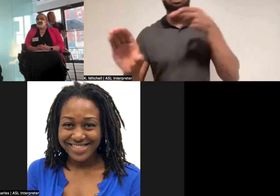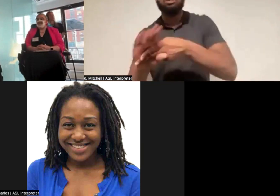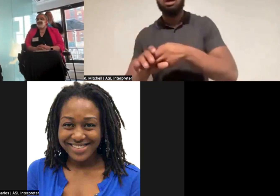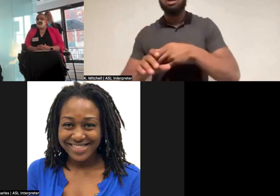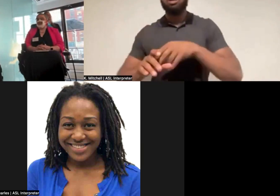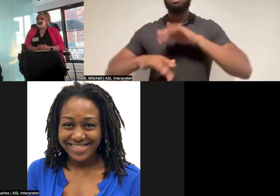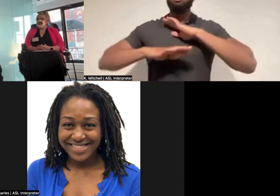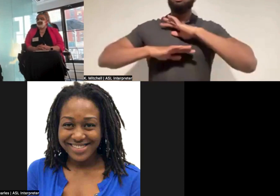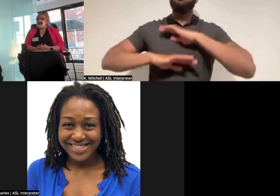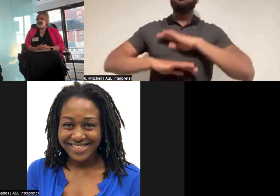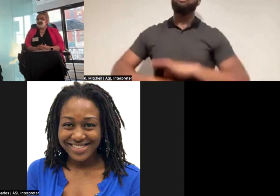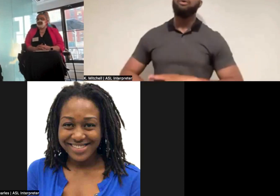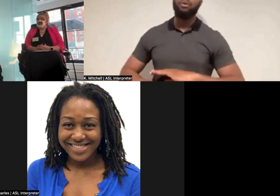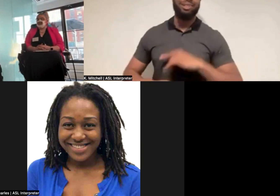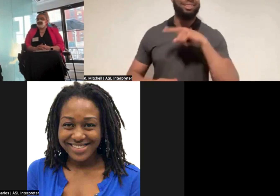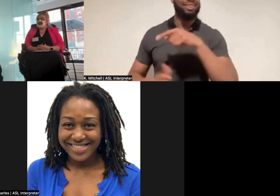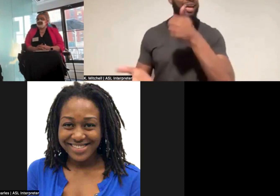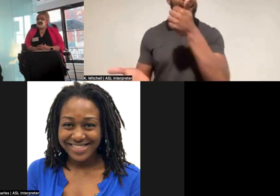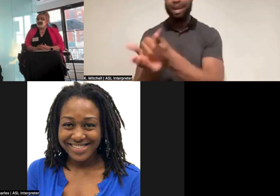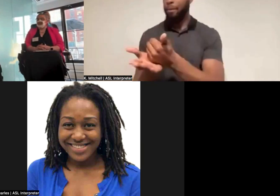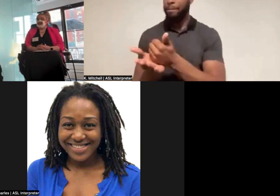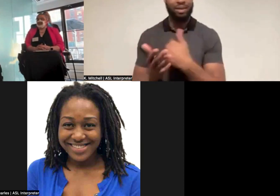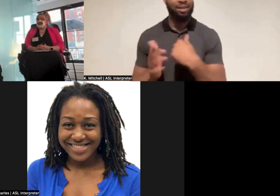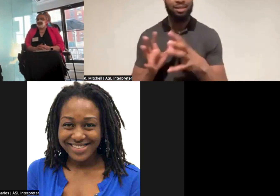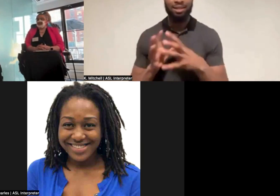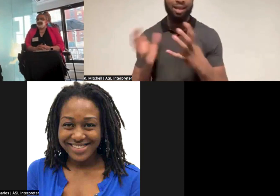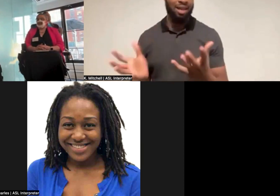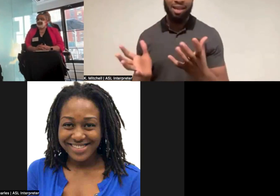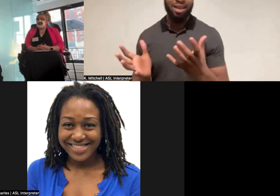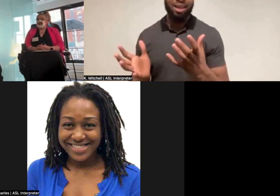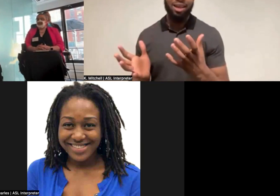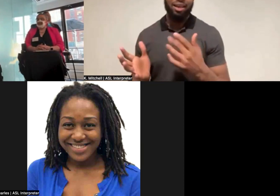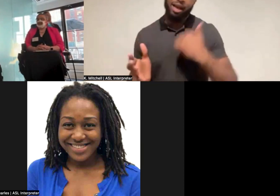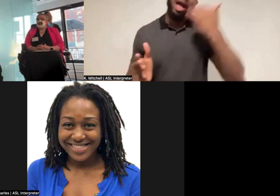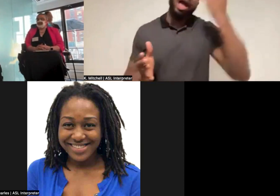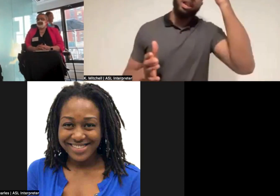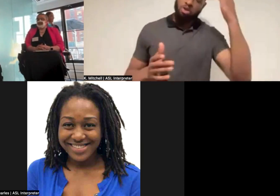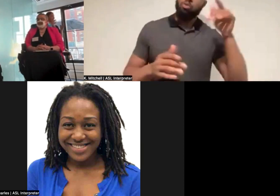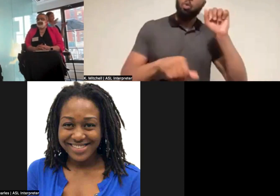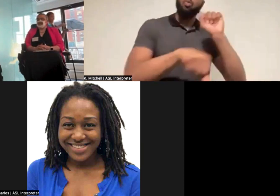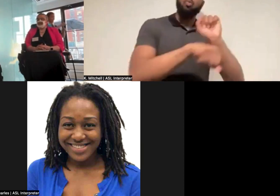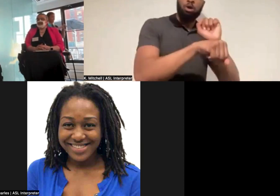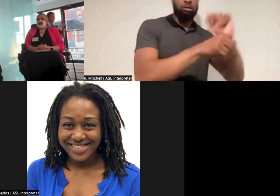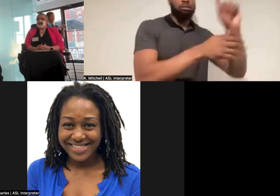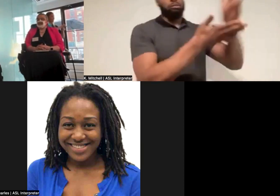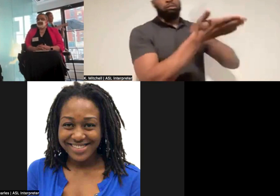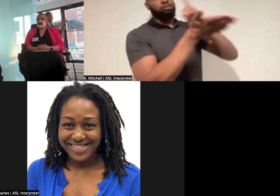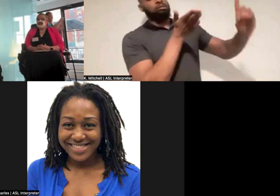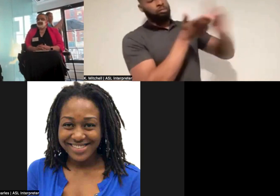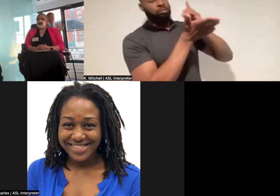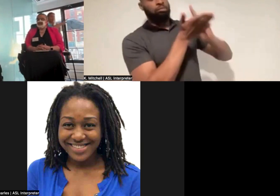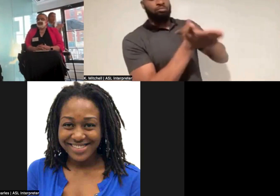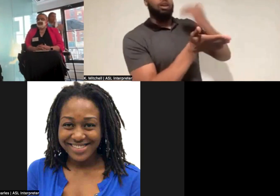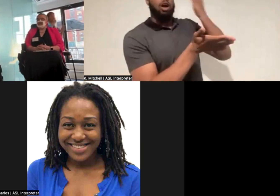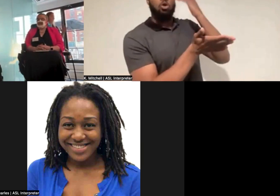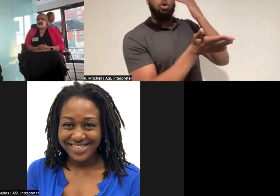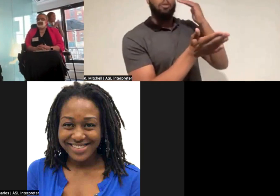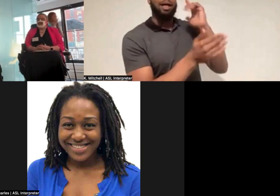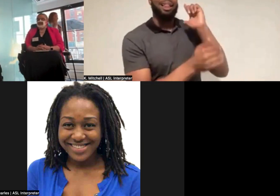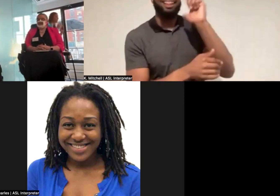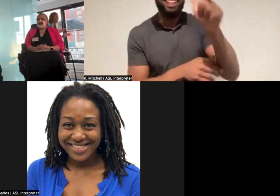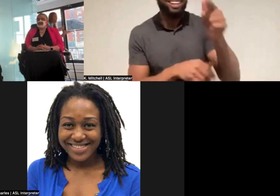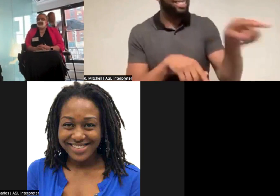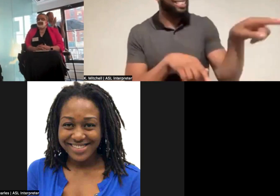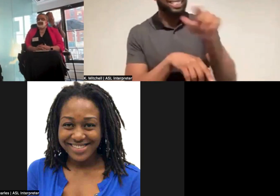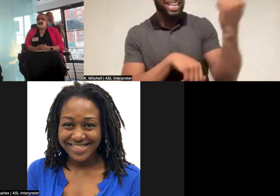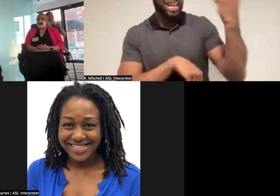helped. That was very healing because although I was dealing with discrimination, I was also, you know, later that day doing things